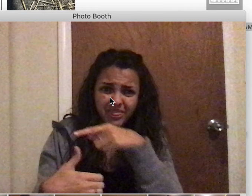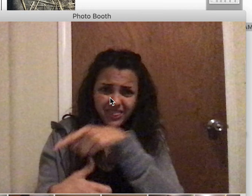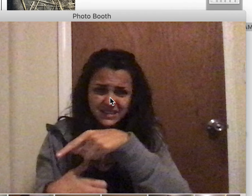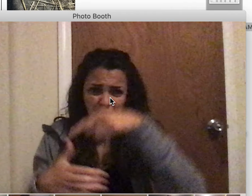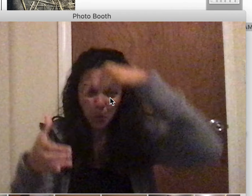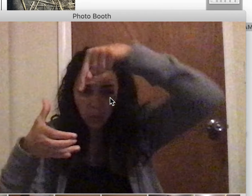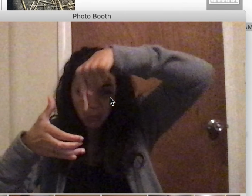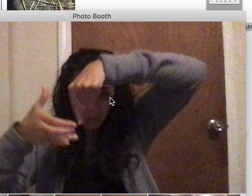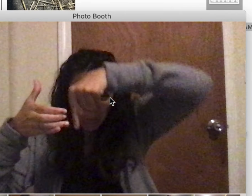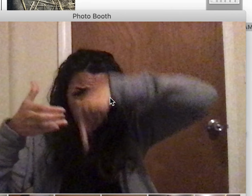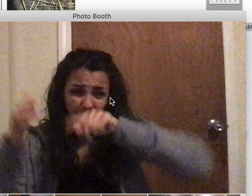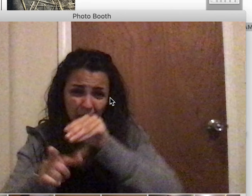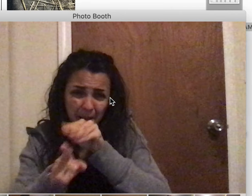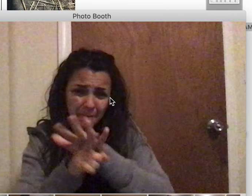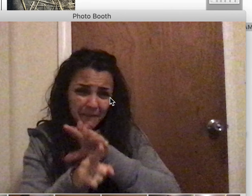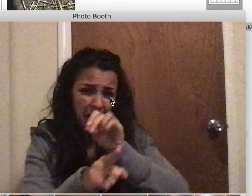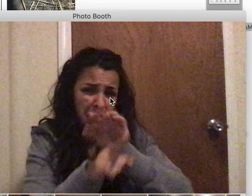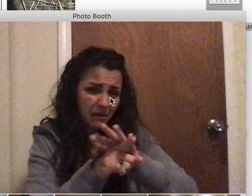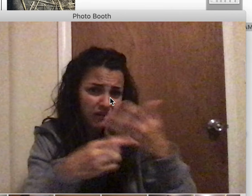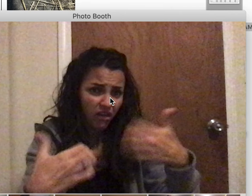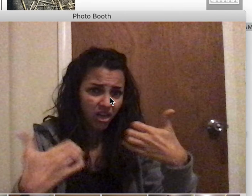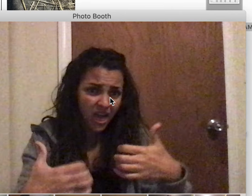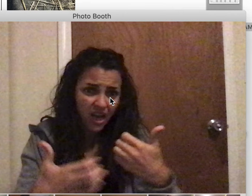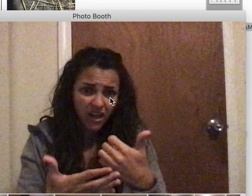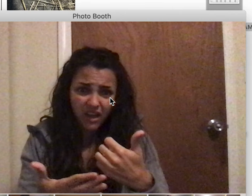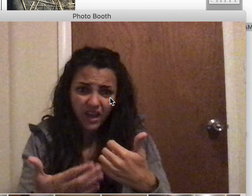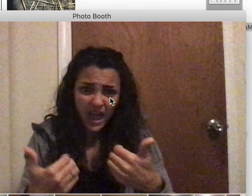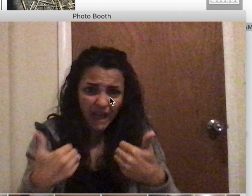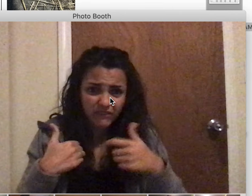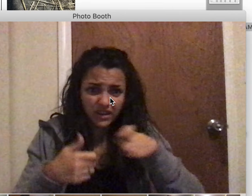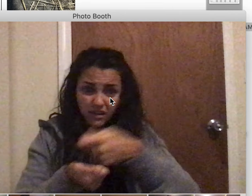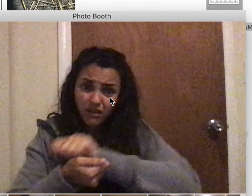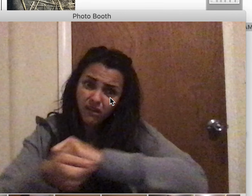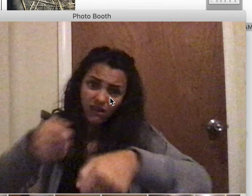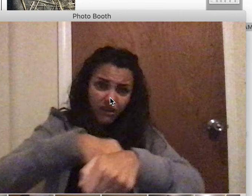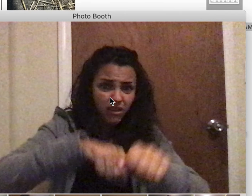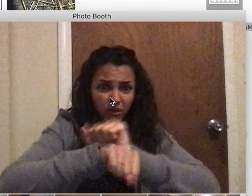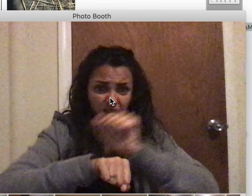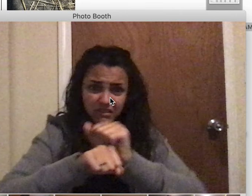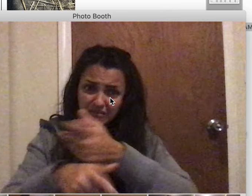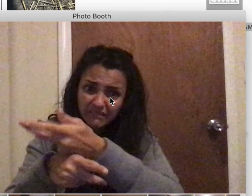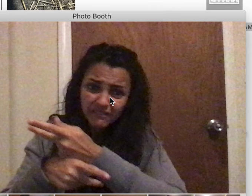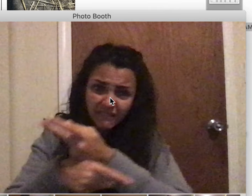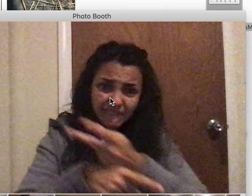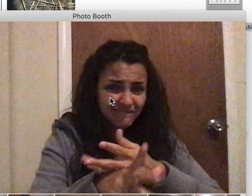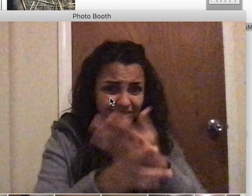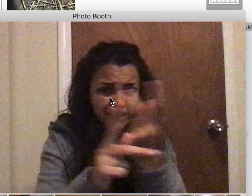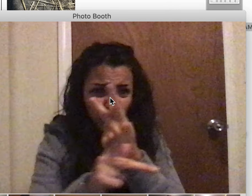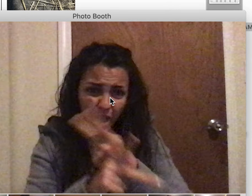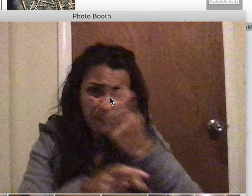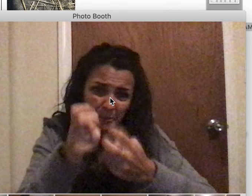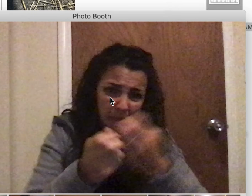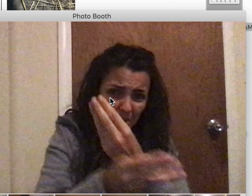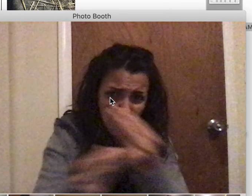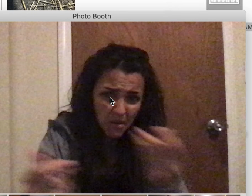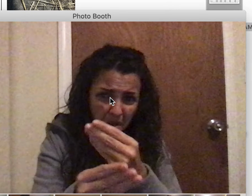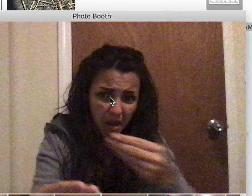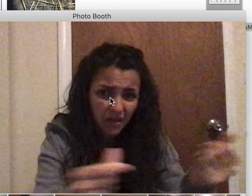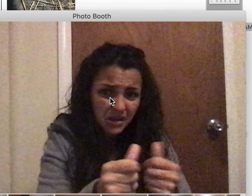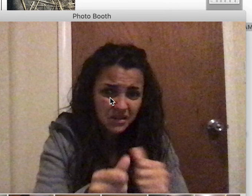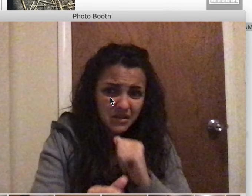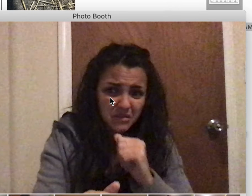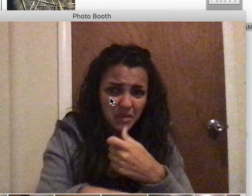type of unconventional gas drilling has been underway in Texas for more than 5 years. The Federal Environmental Protection Agency is preparing